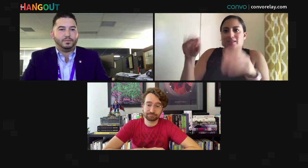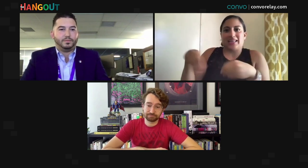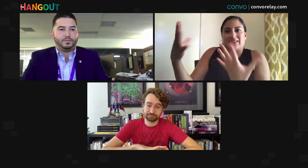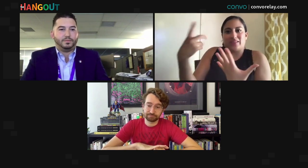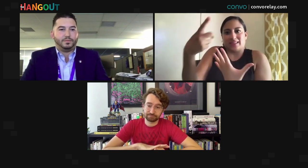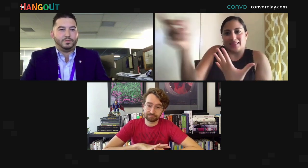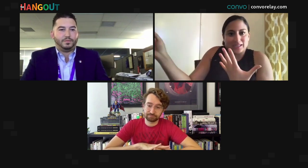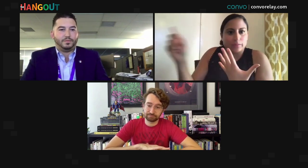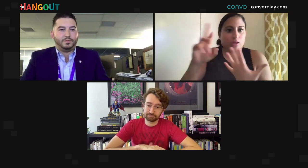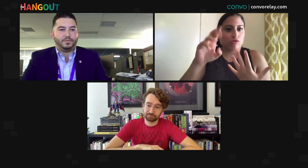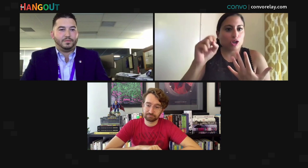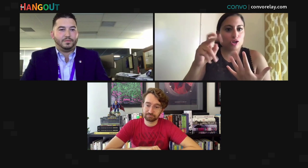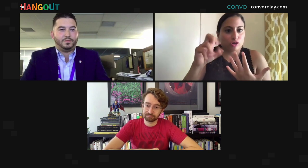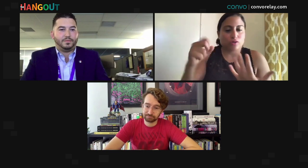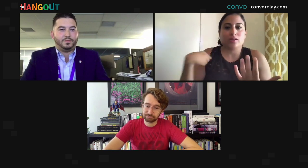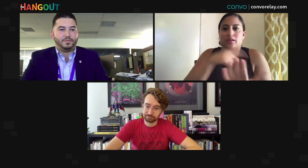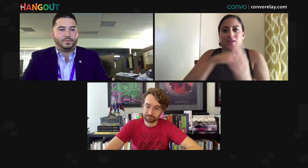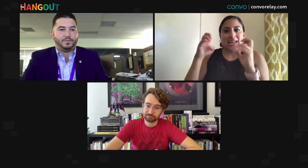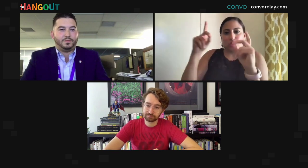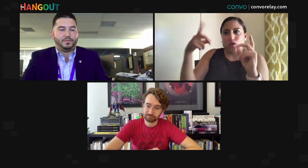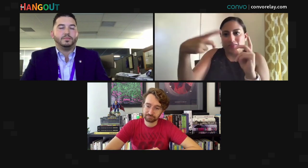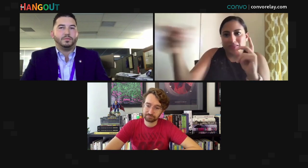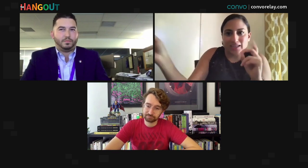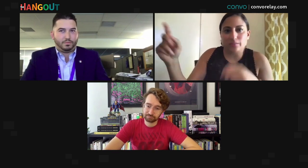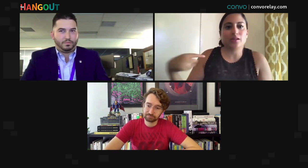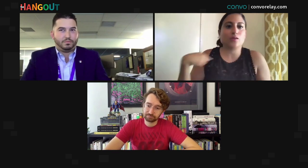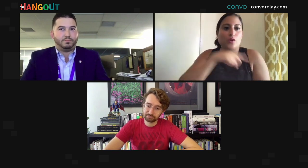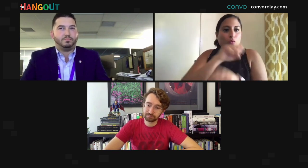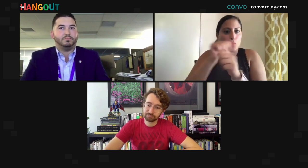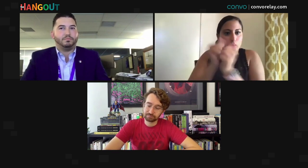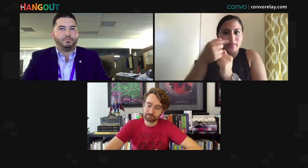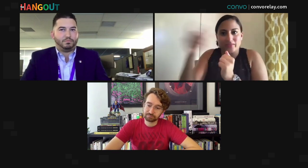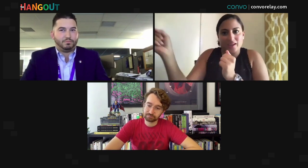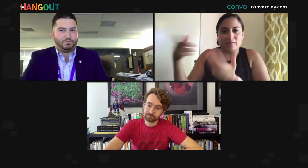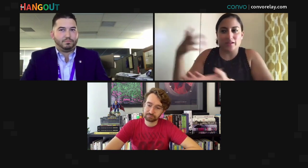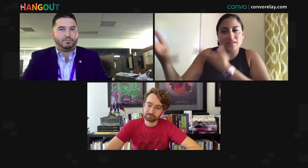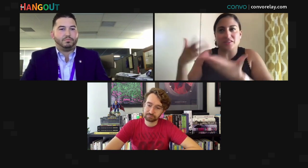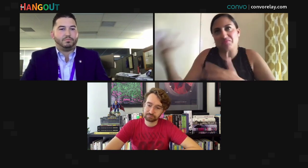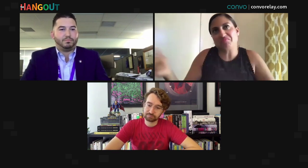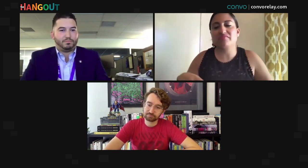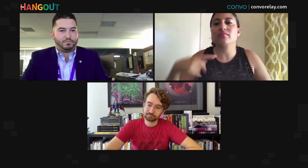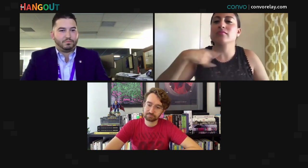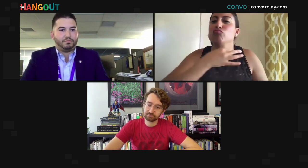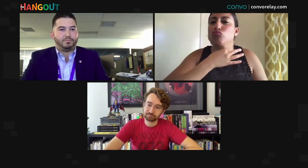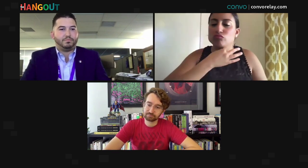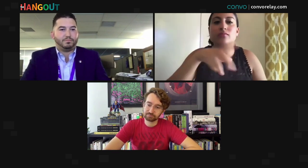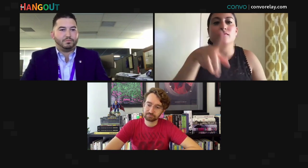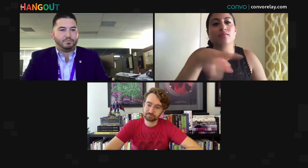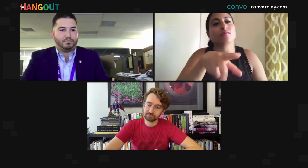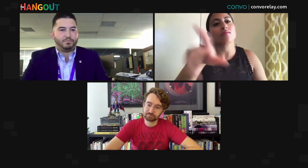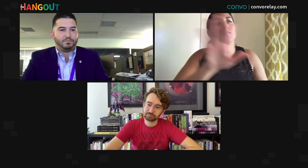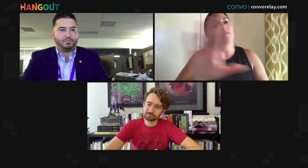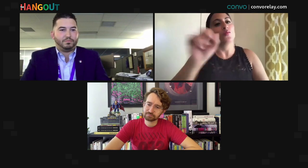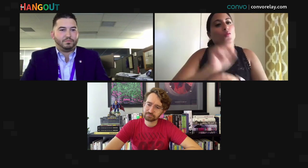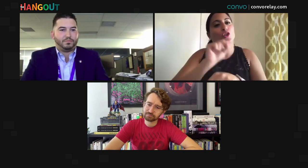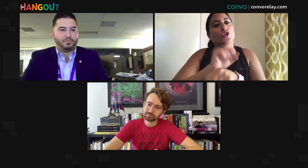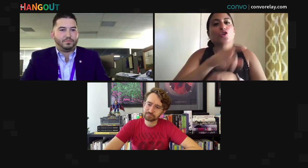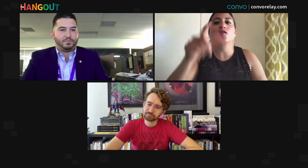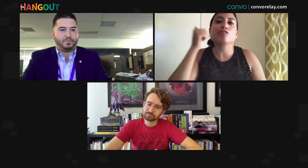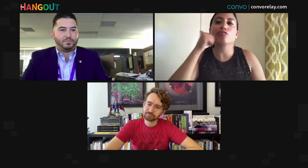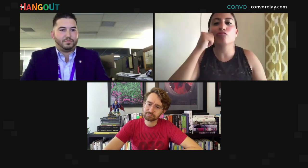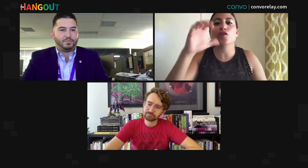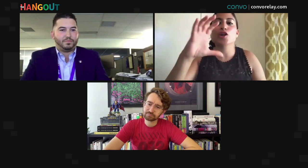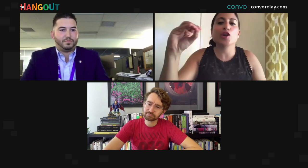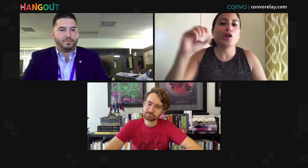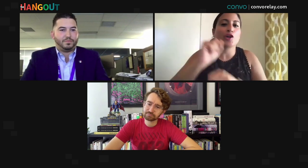Are they open to working with us? Wonderful. Let's give them the resources. Let's educate. Let's work together. And